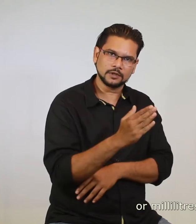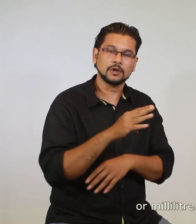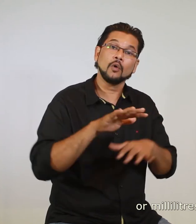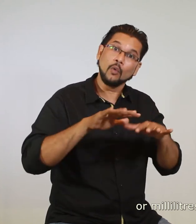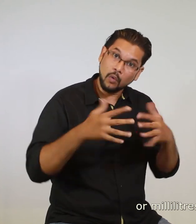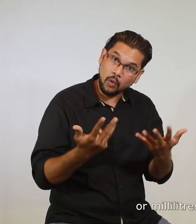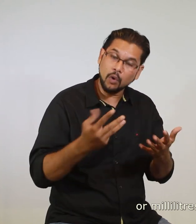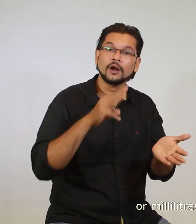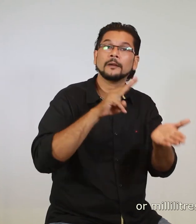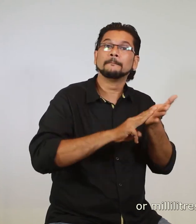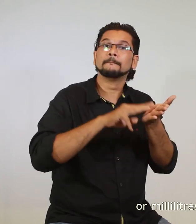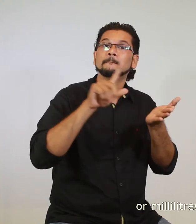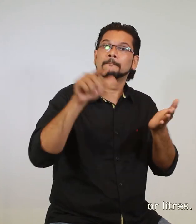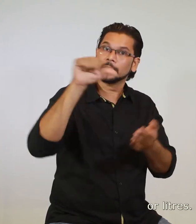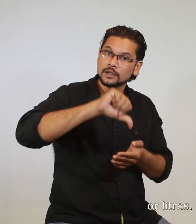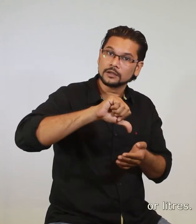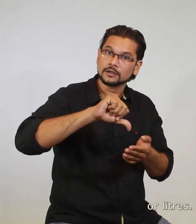milliliters… Or liters…